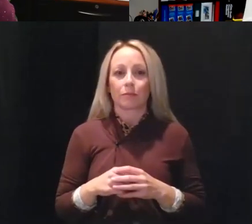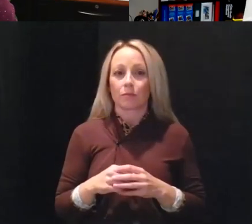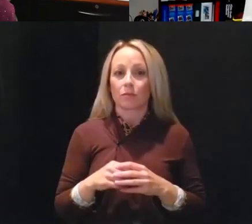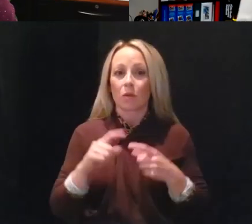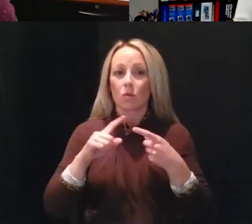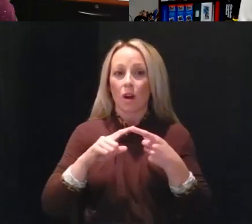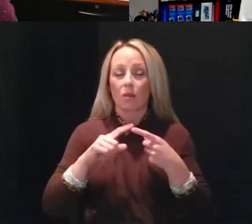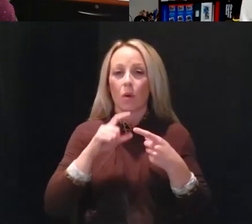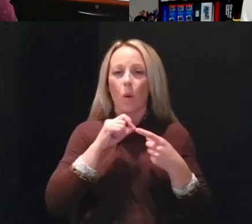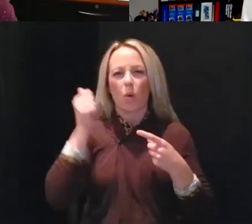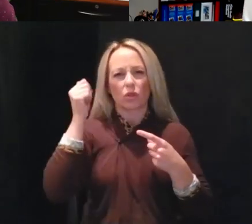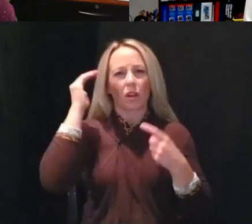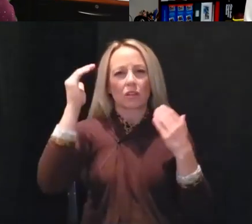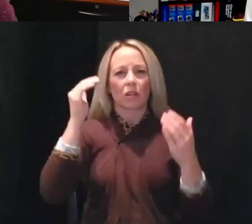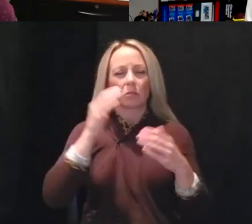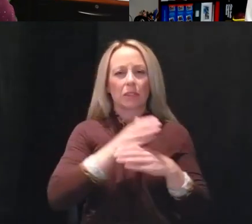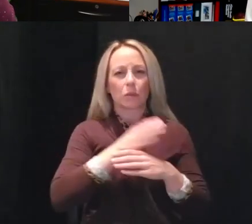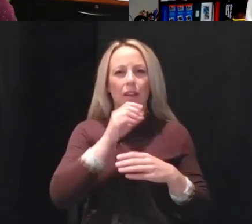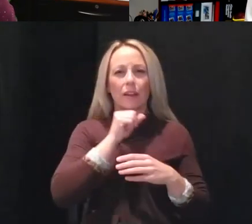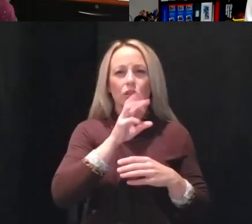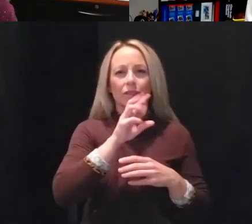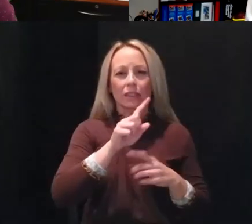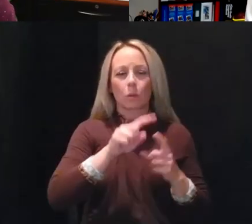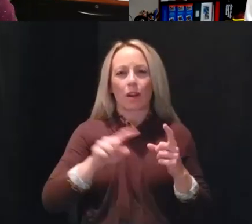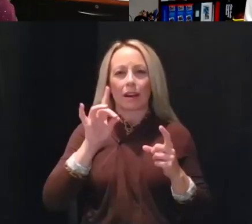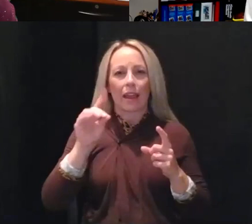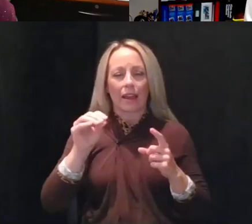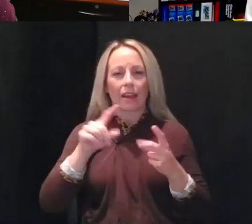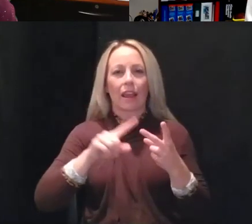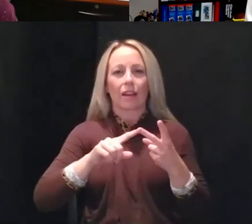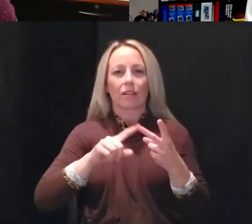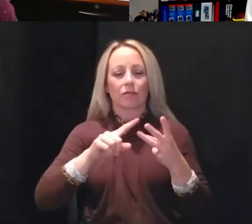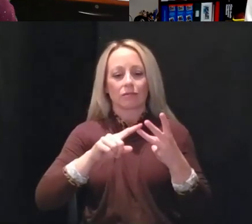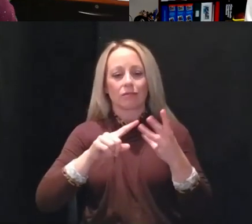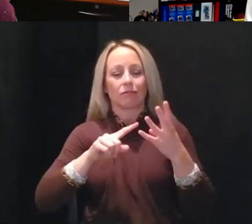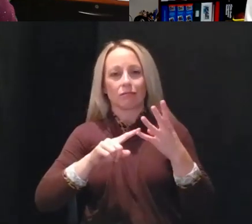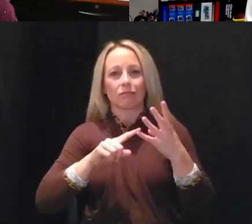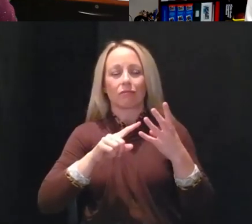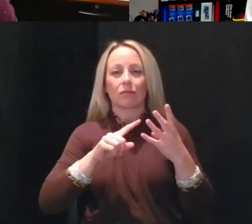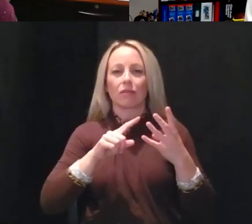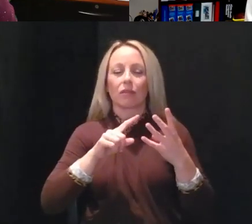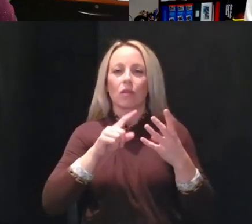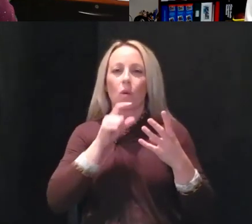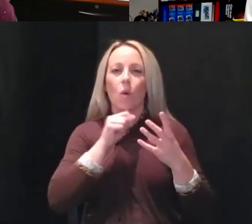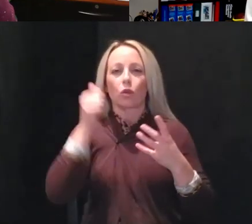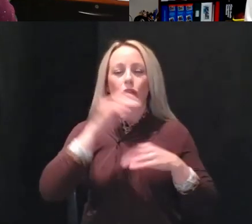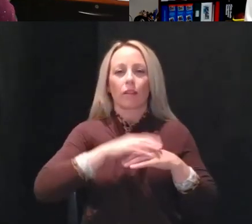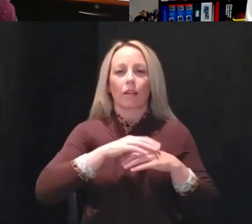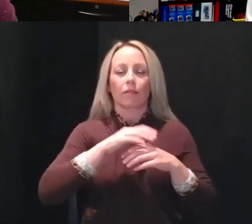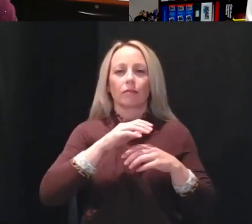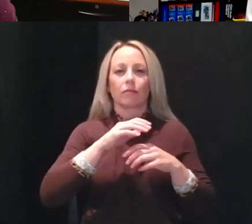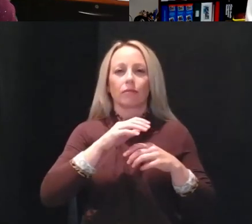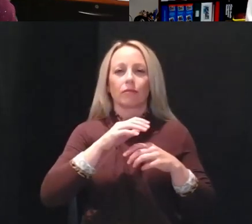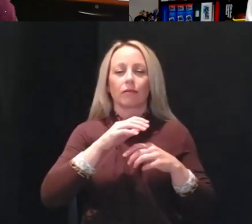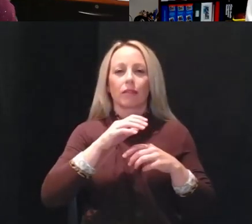older adult between the ages of 61 and 80, and 3 were elderly adults greater than age 80. It is always hard